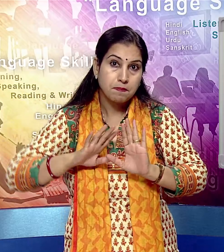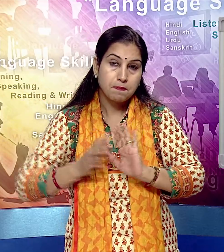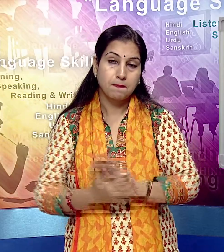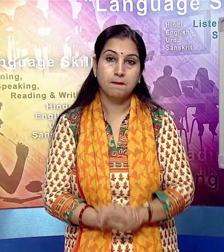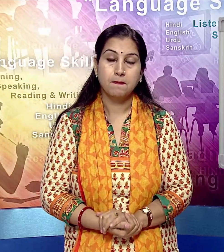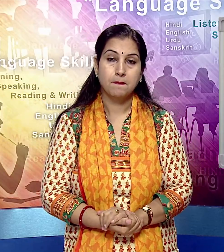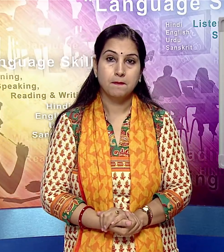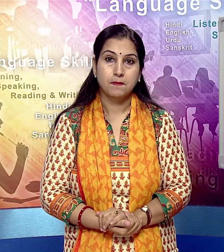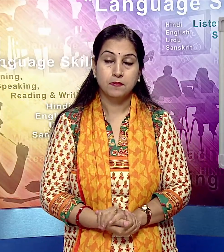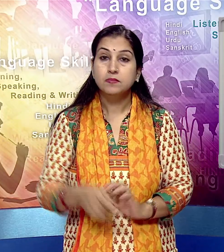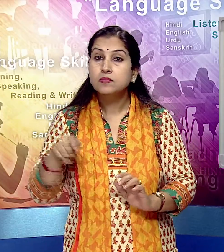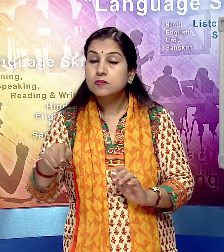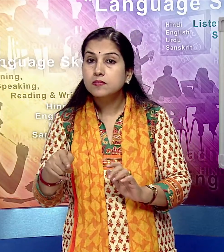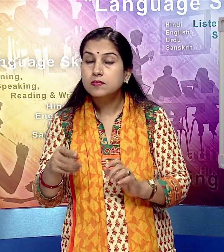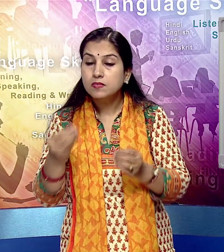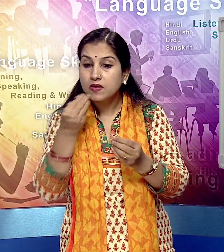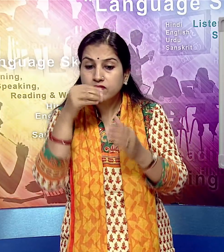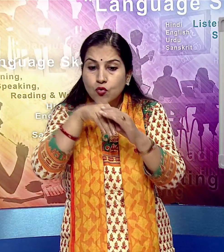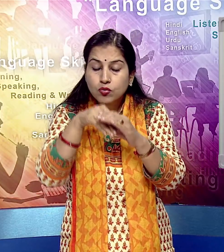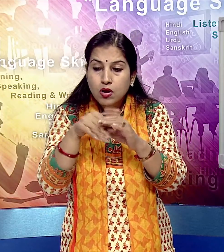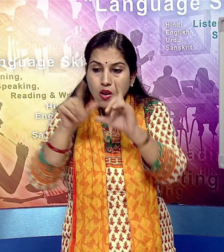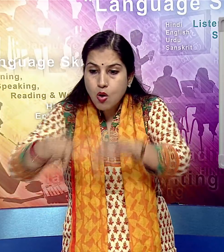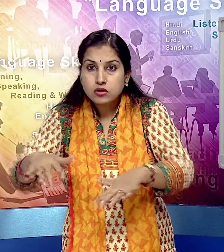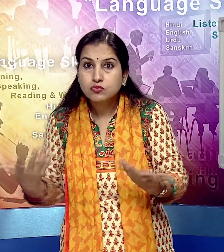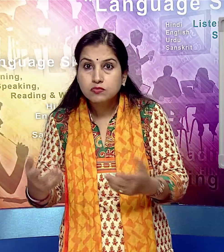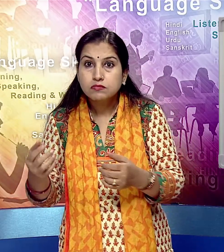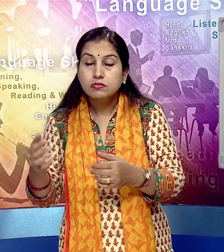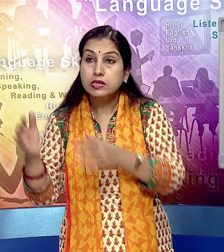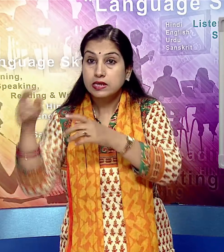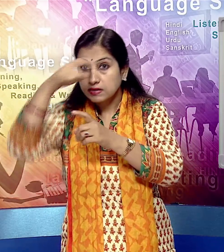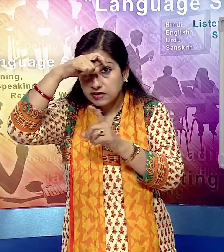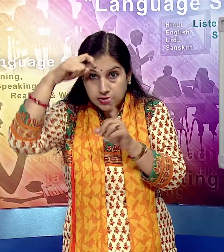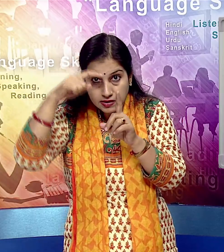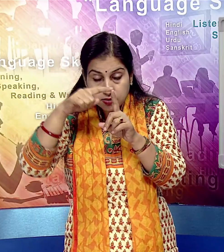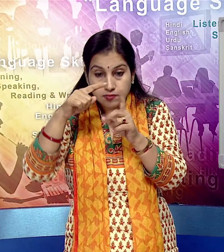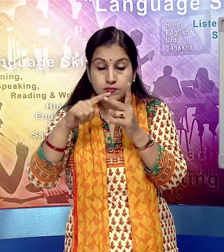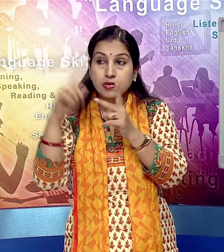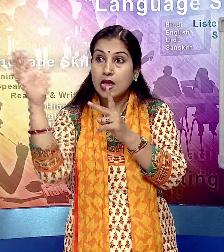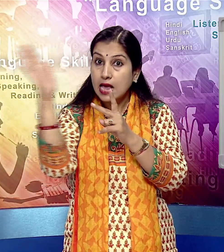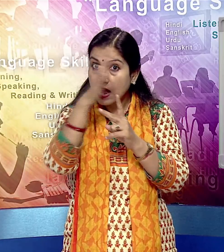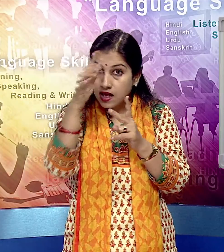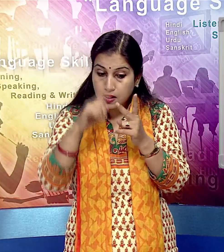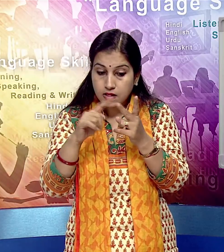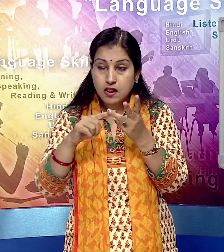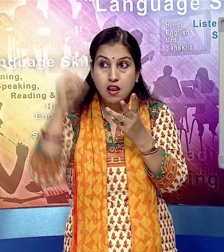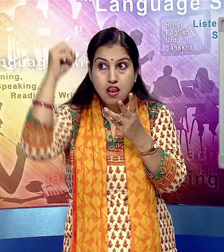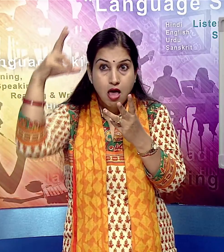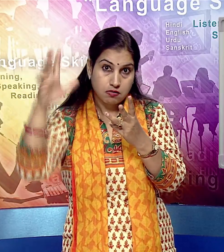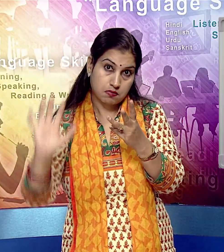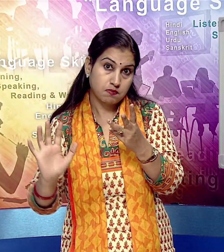The extent of nutrient loss by heat, air and light are: The first small arrow you can